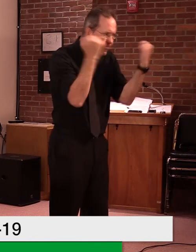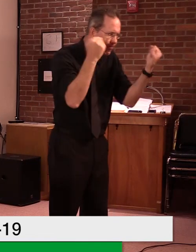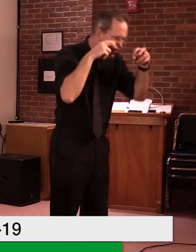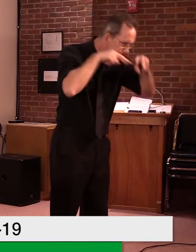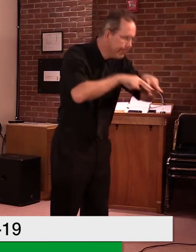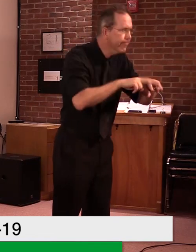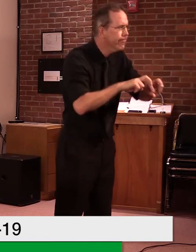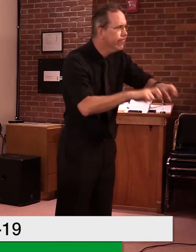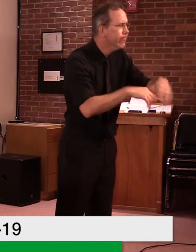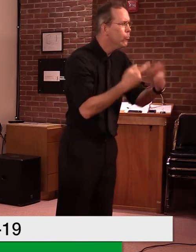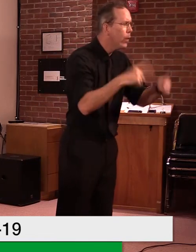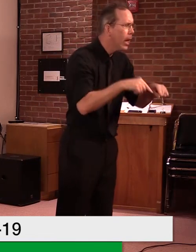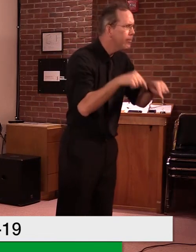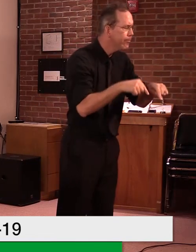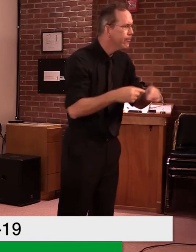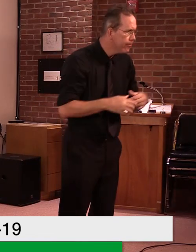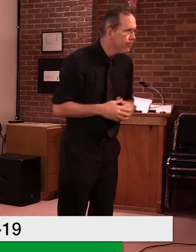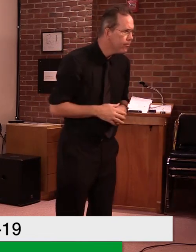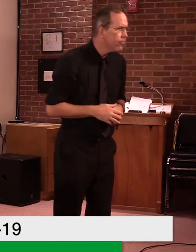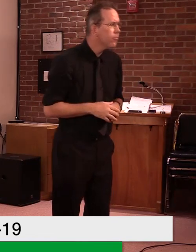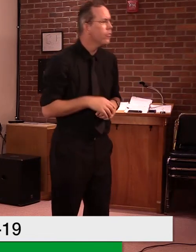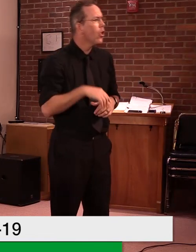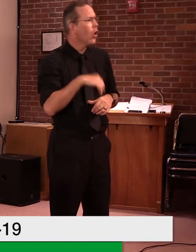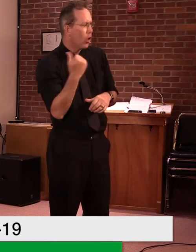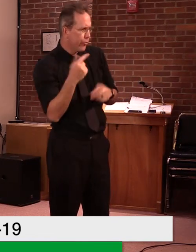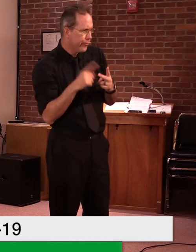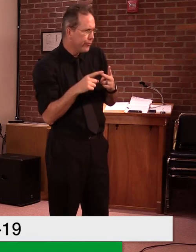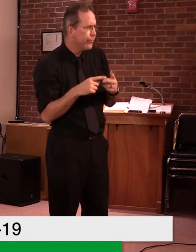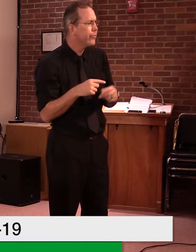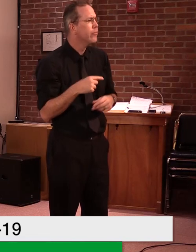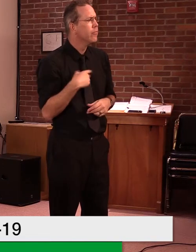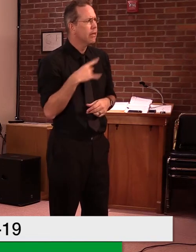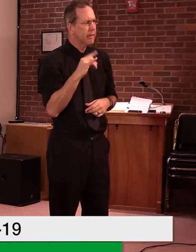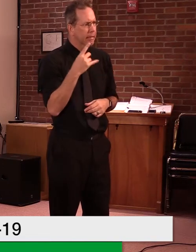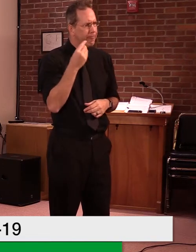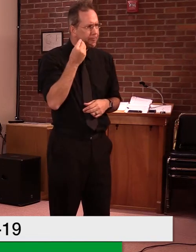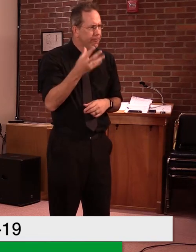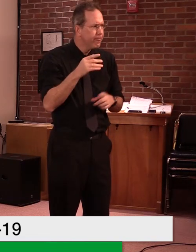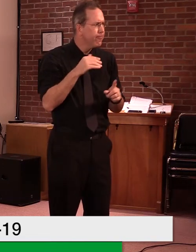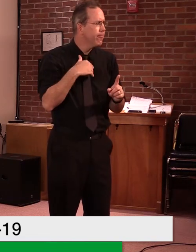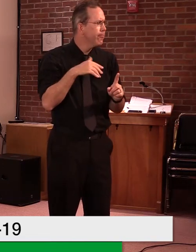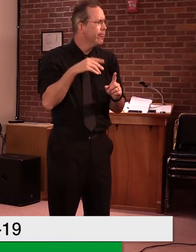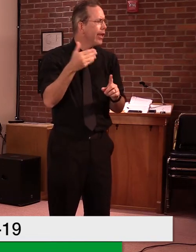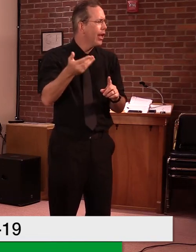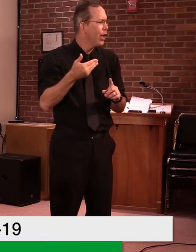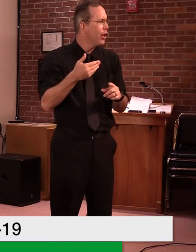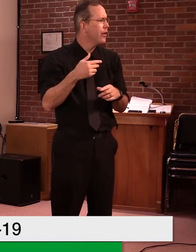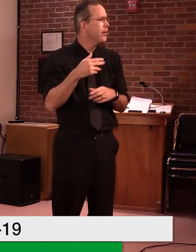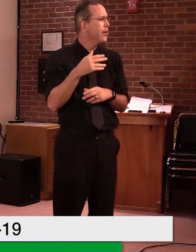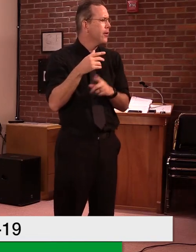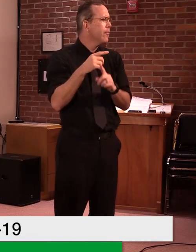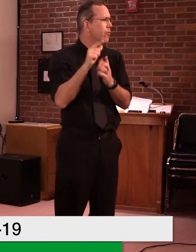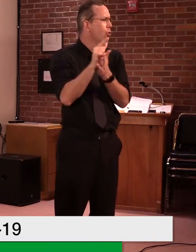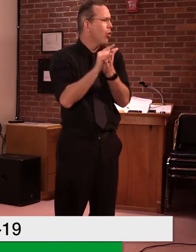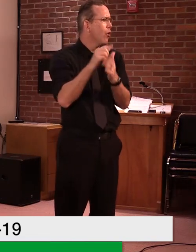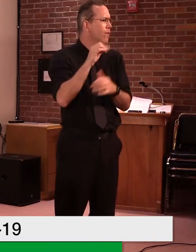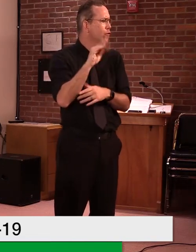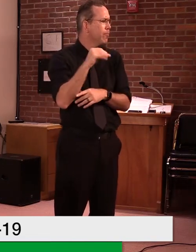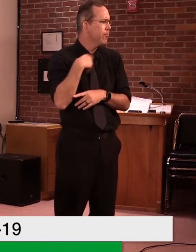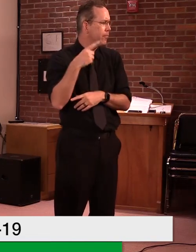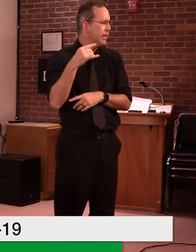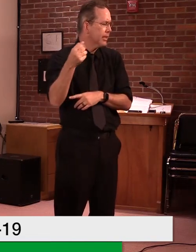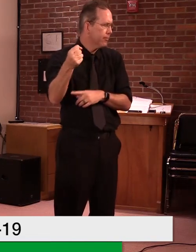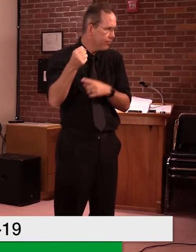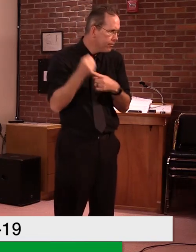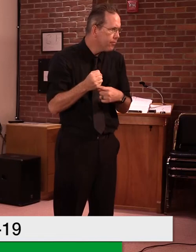share with you, I have authorized Downs Rackland & Martin through their contract to